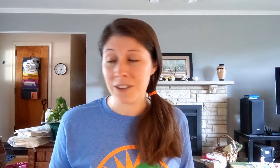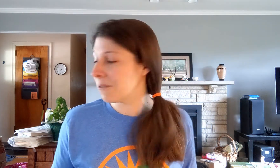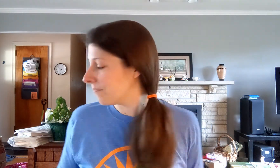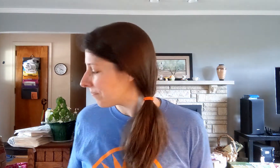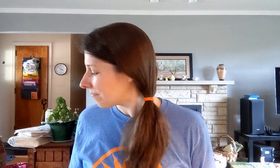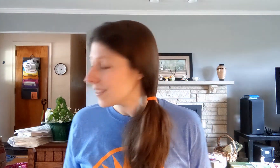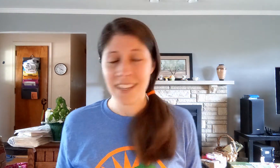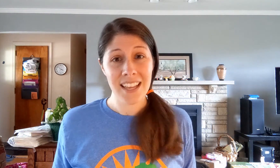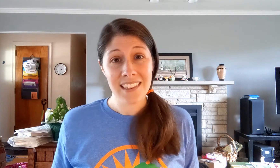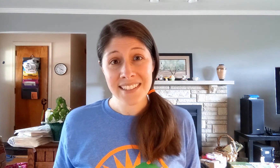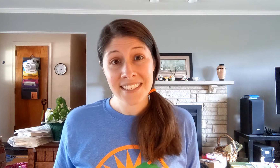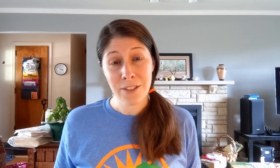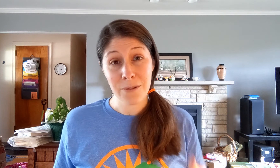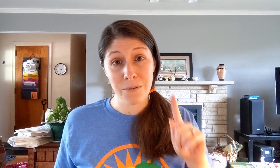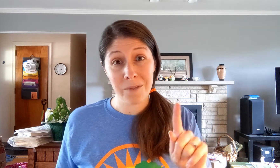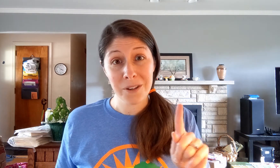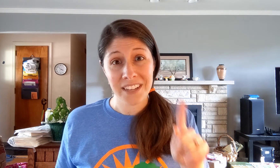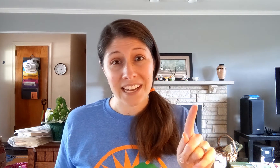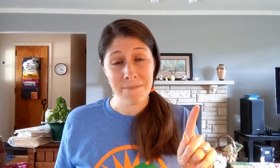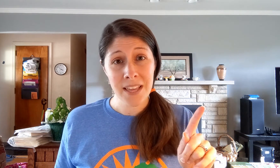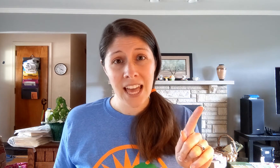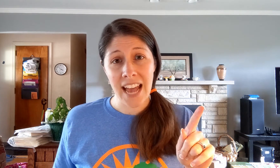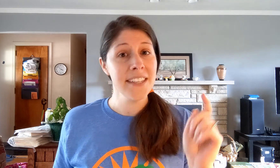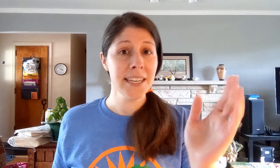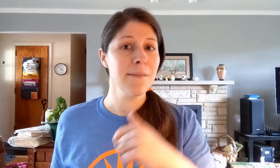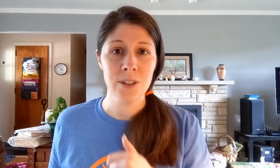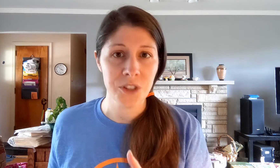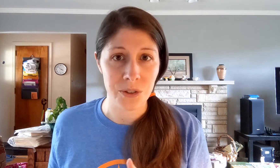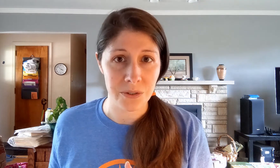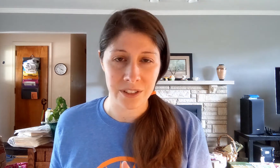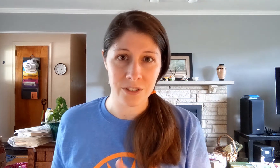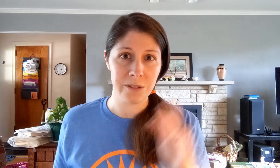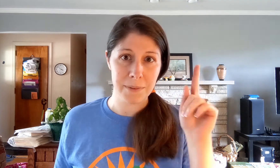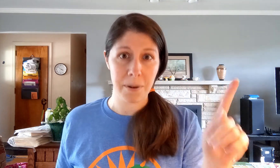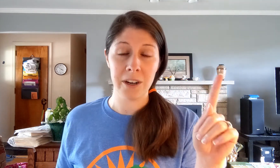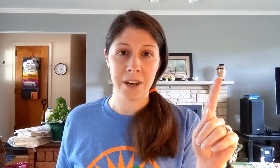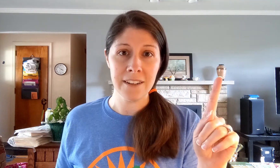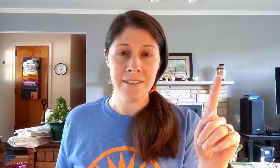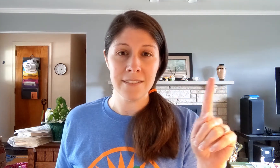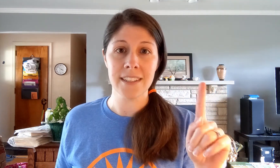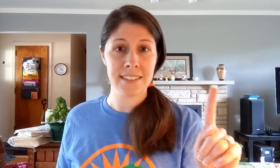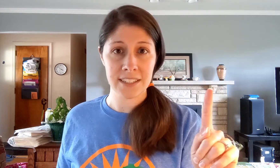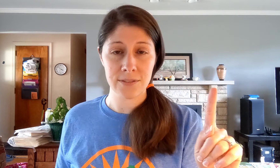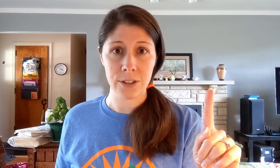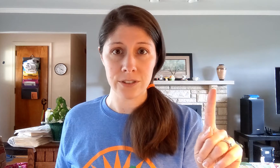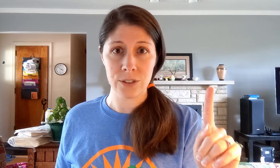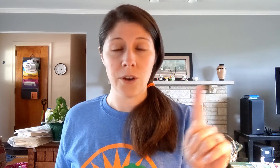you. Let's sing it through one more time. And this time you choose. Do you want to be part 1 that sings first,